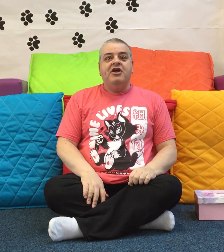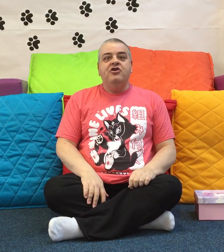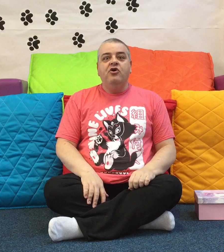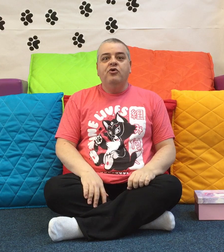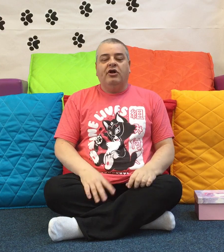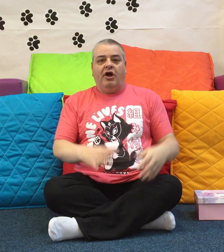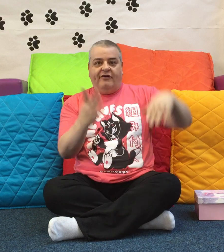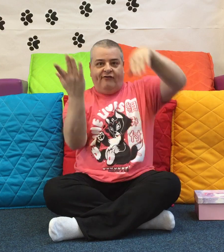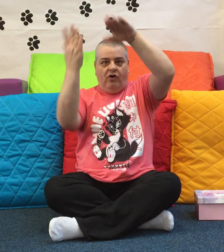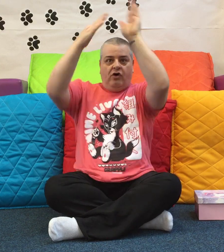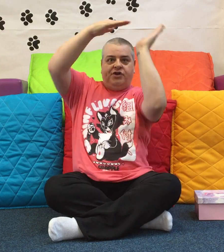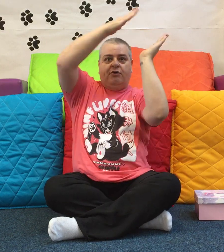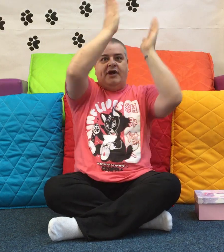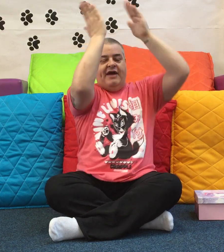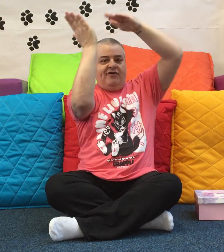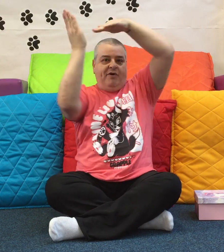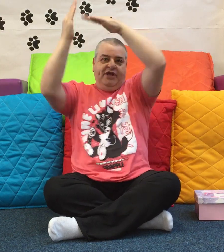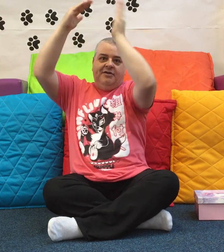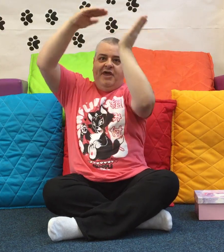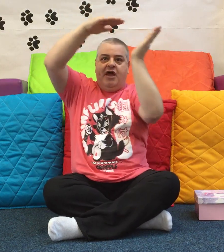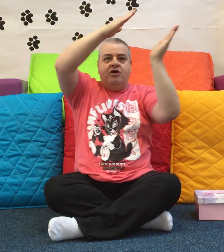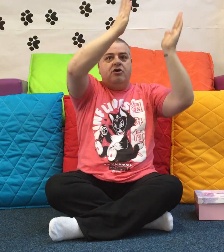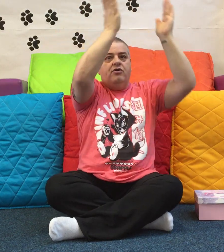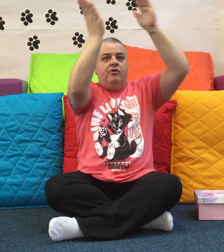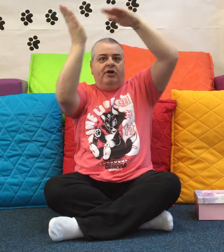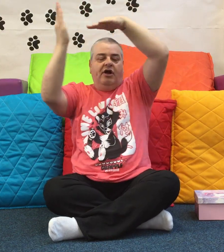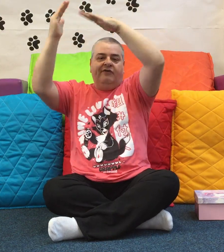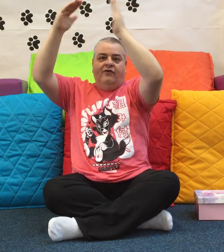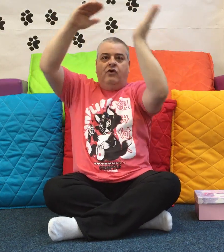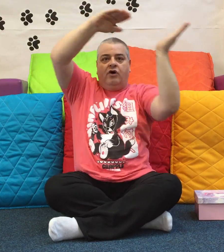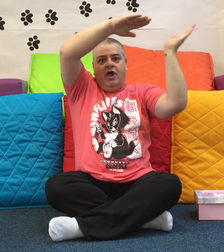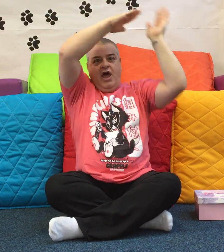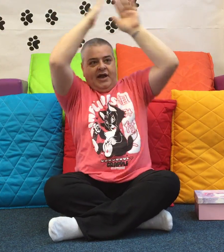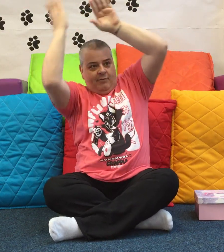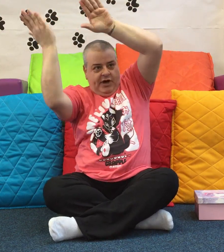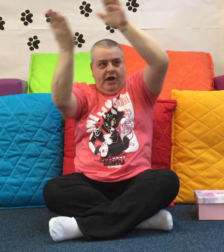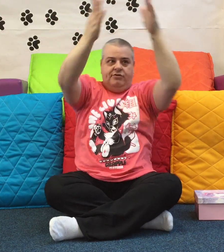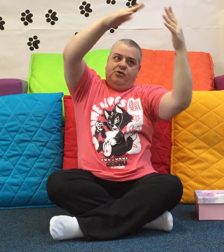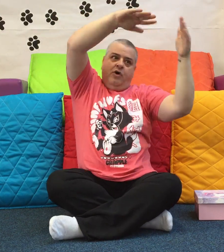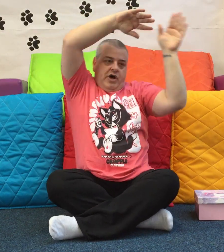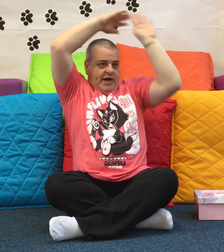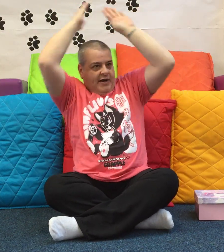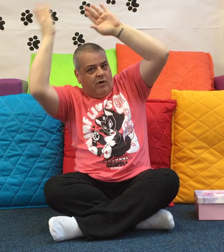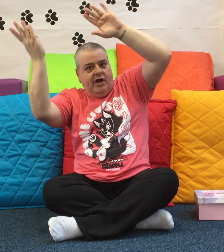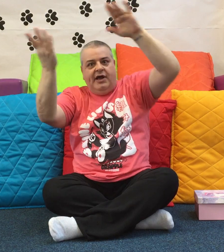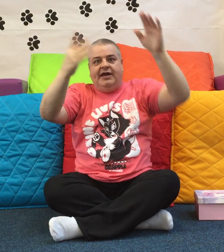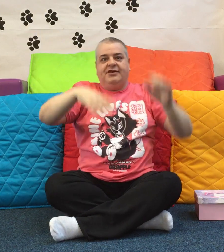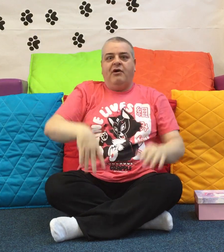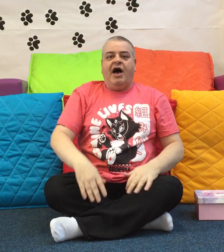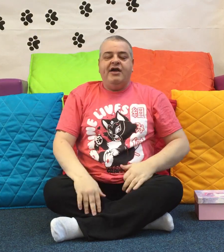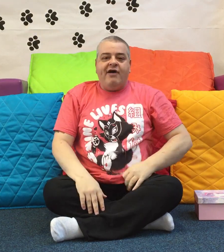a noodle on a fork. So I want everybody to be a noodle on a fork. And then we're going to go twirly, whirly. So are you